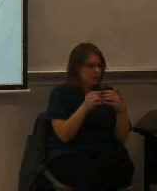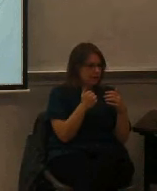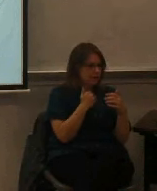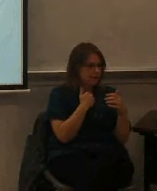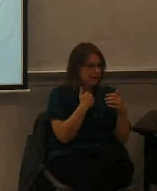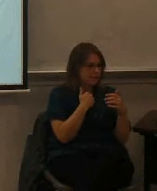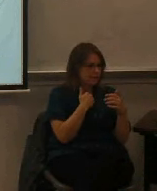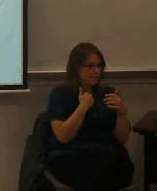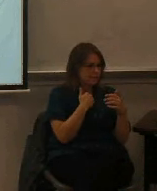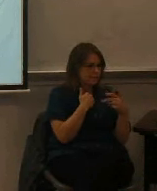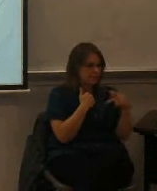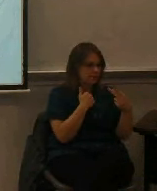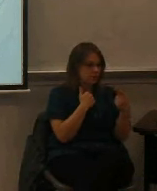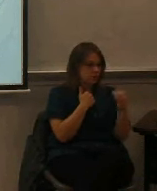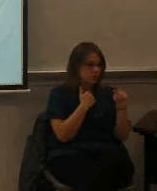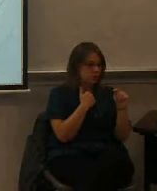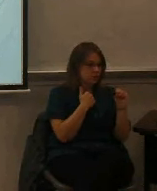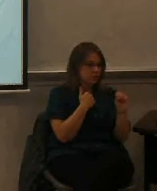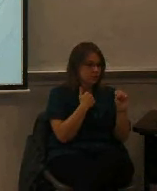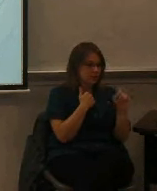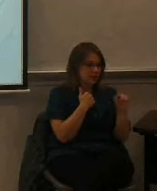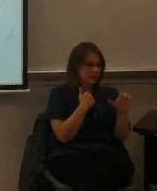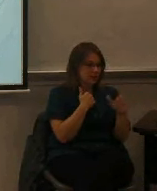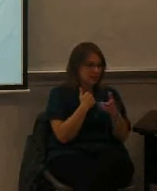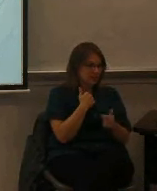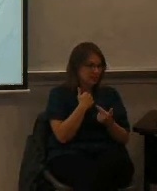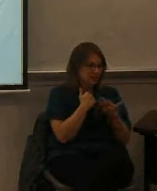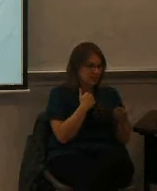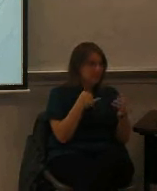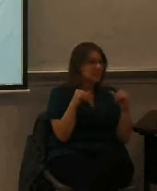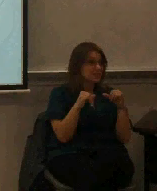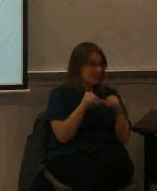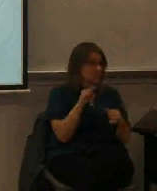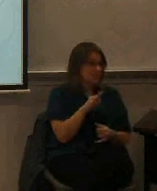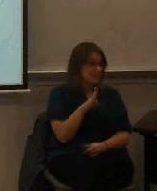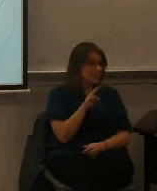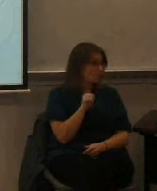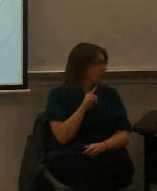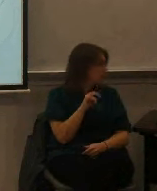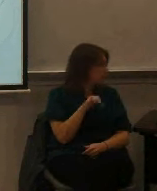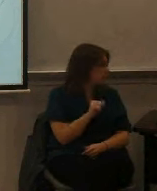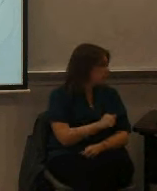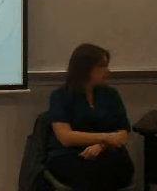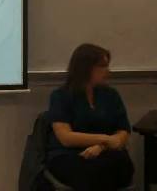were photosynthetic organisms that were the size of bacteria.